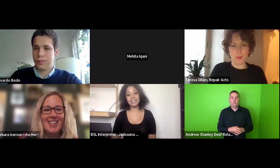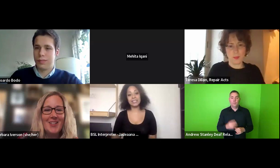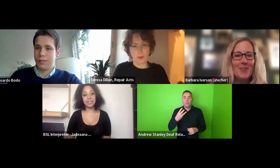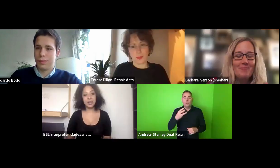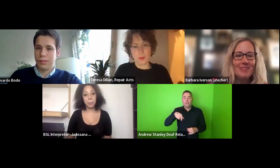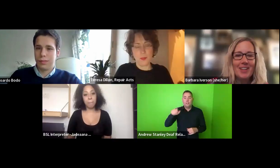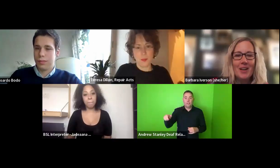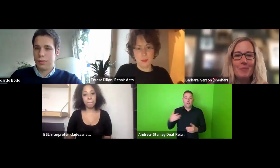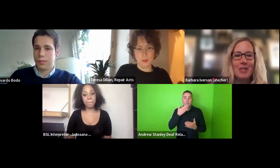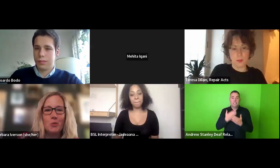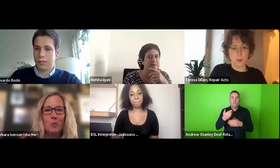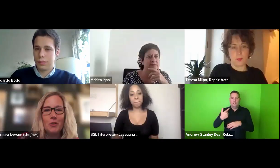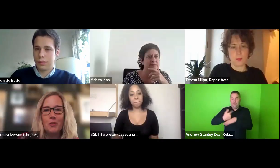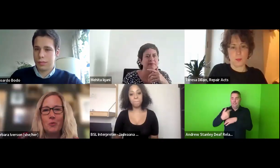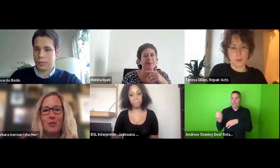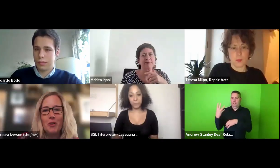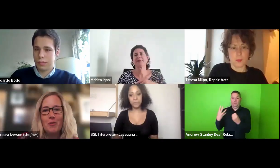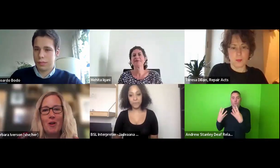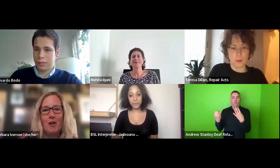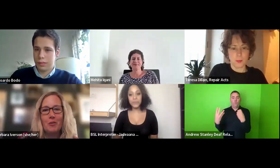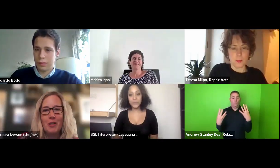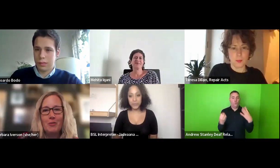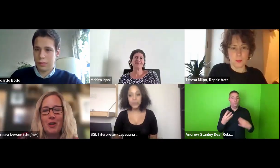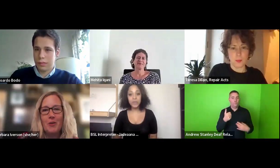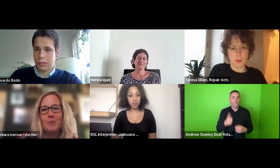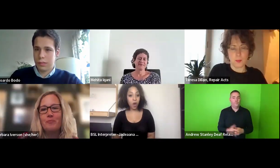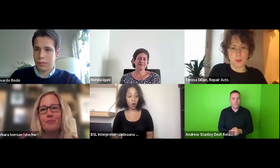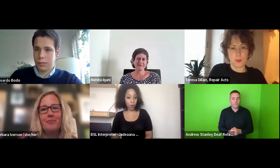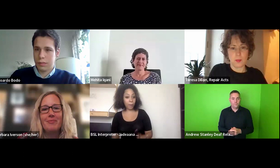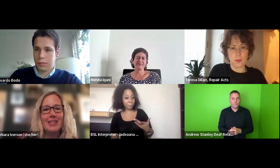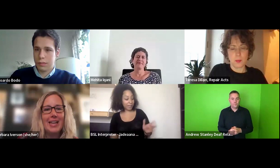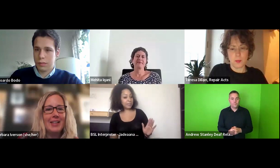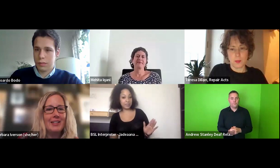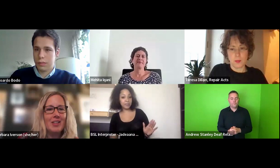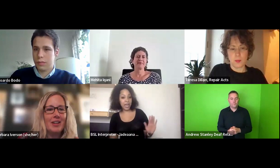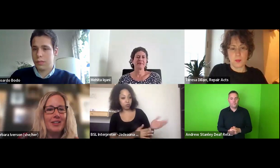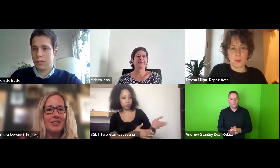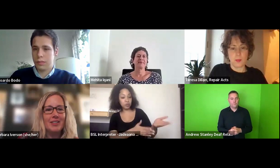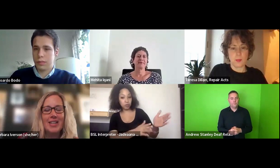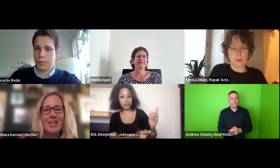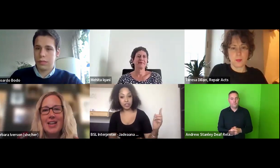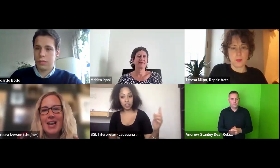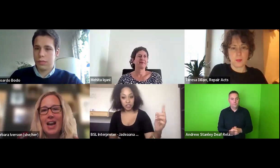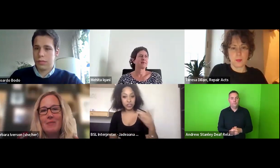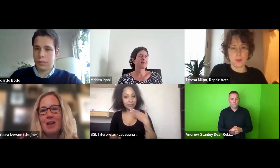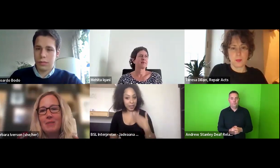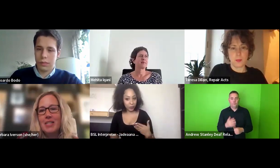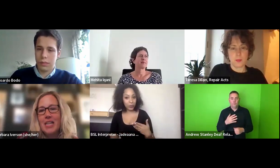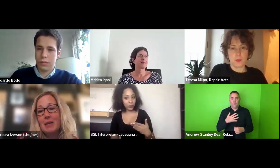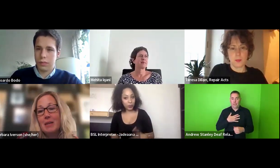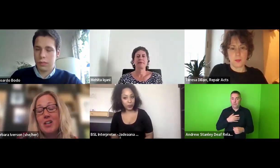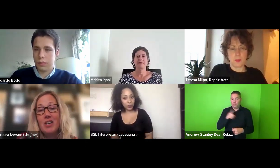speak. It's wonderful. We've heard from all three of you now. And